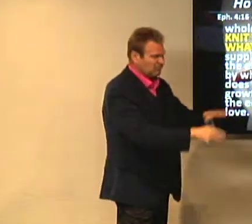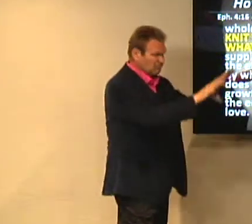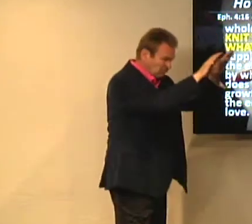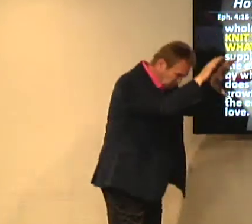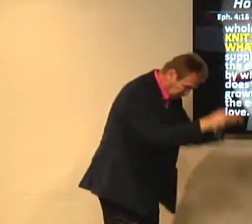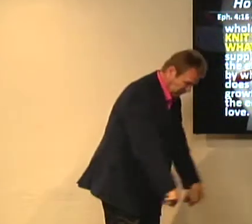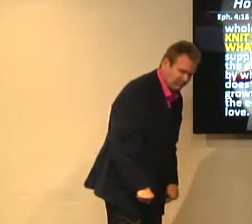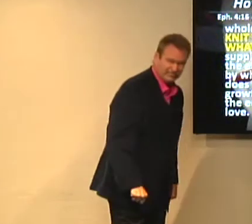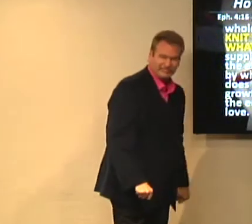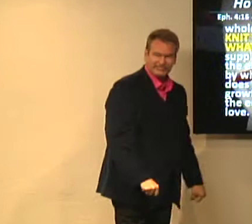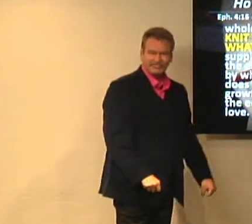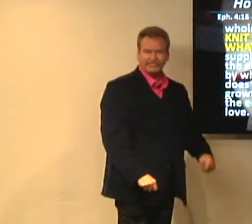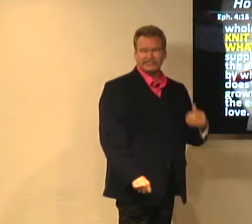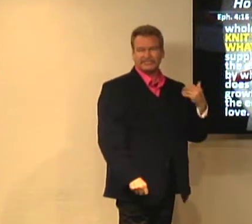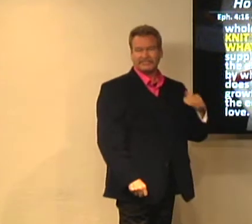When you're negative, you tear down each other.